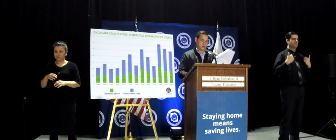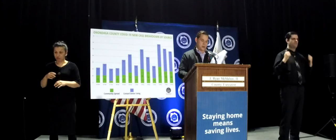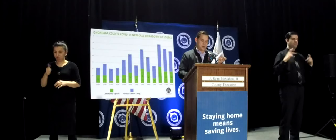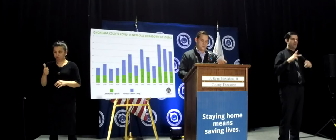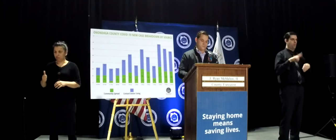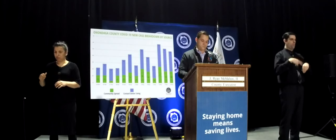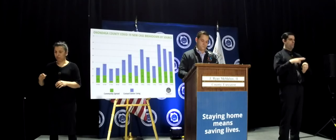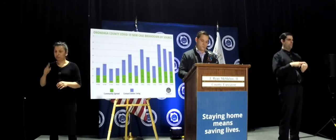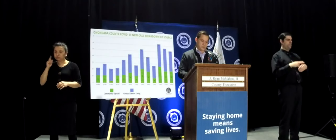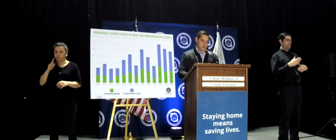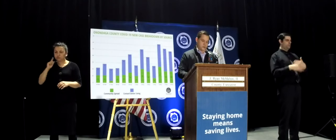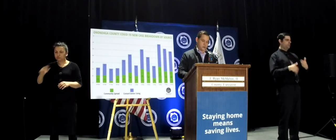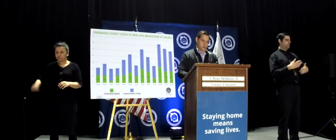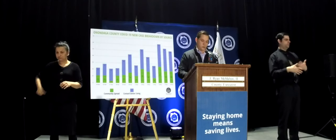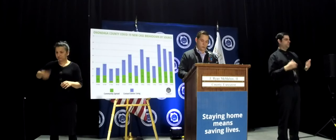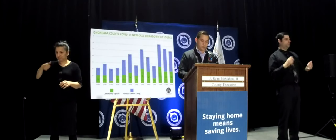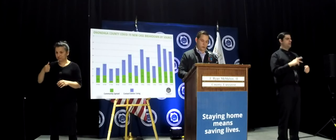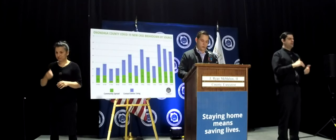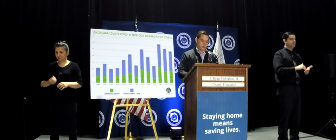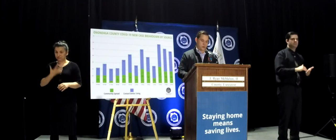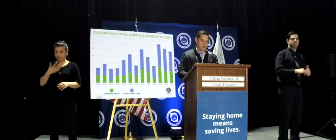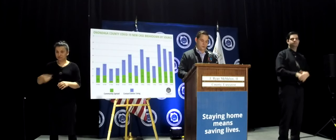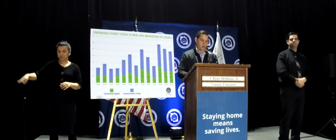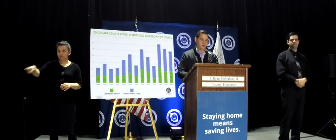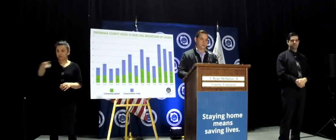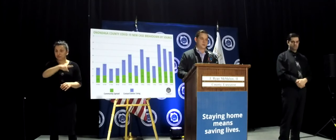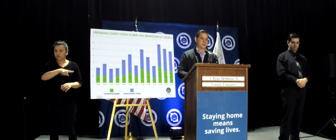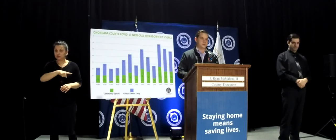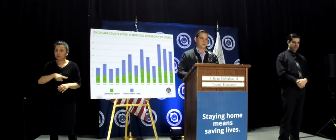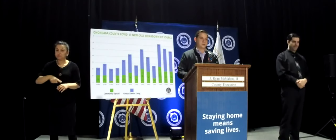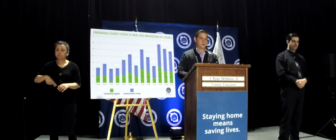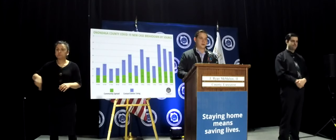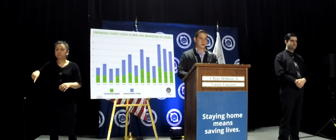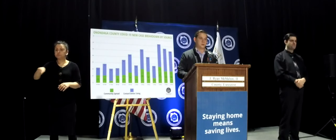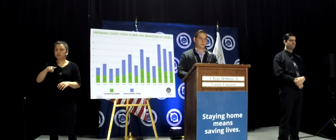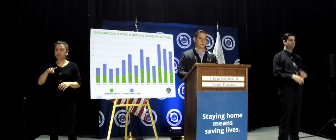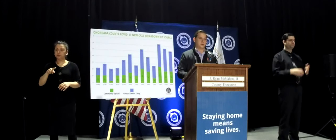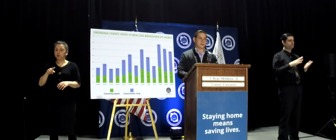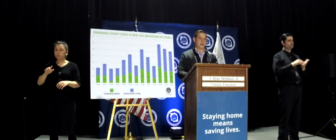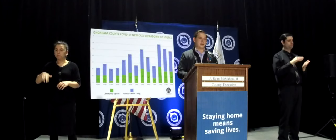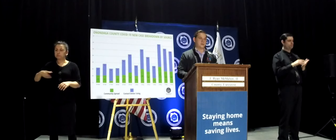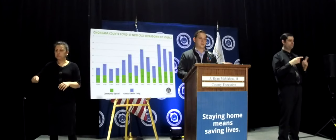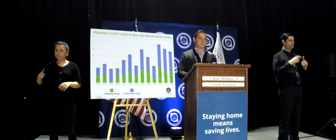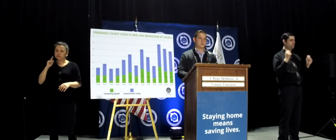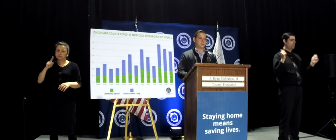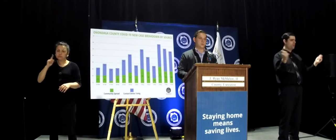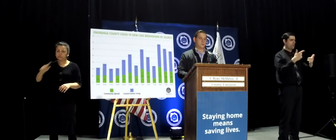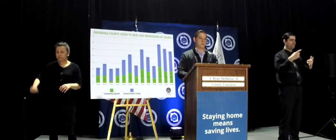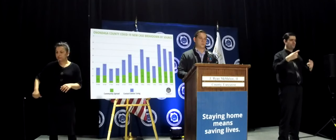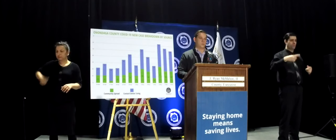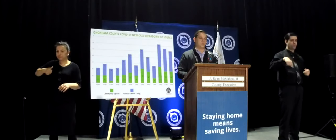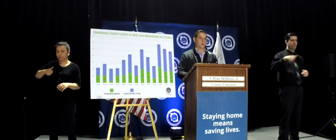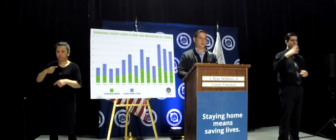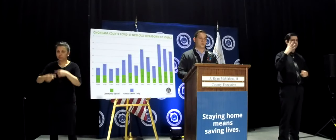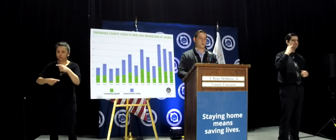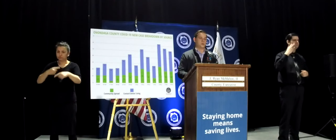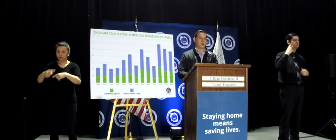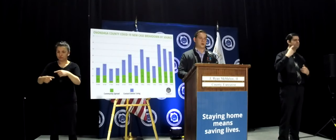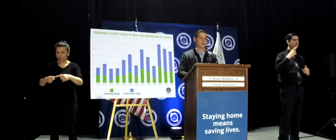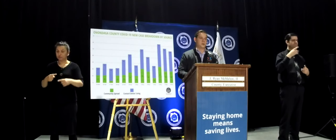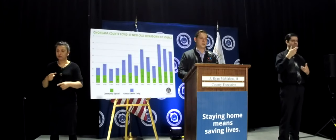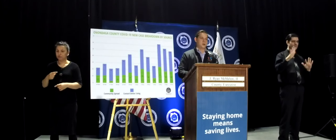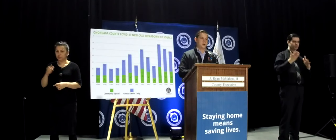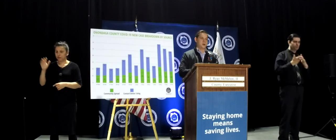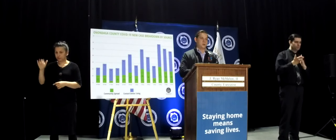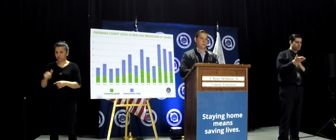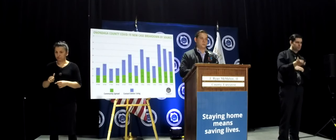will. And certainly we'll learn from all of this. And at the end of this, we're going to